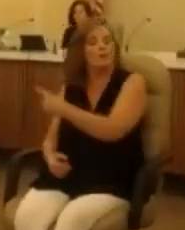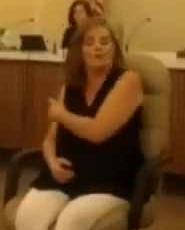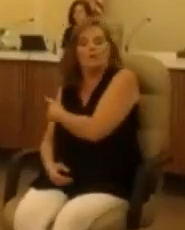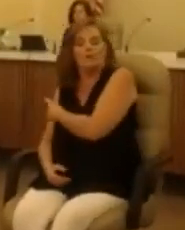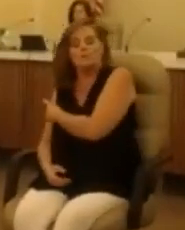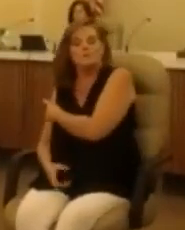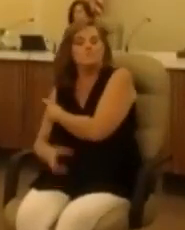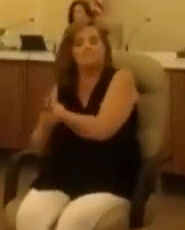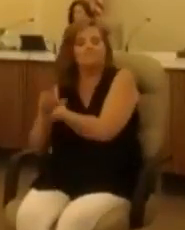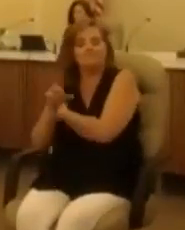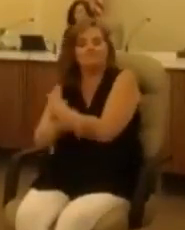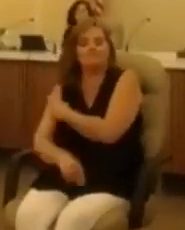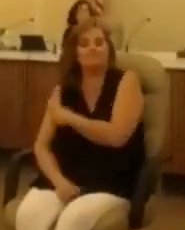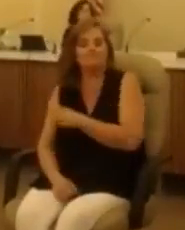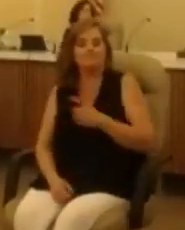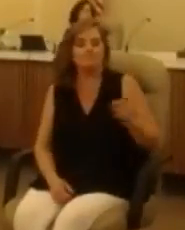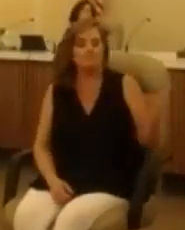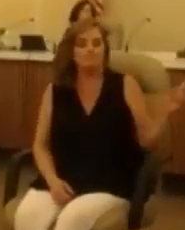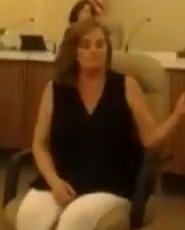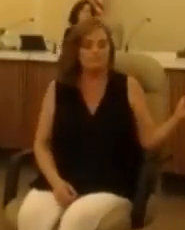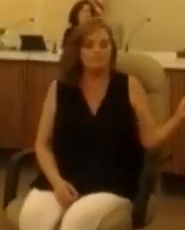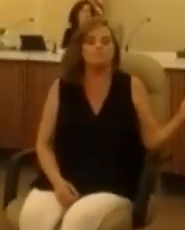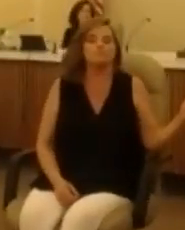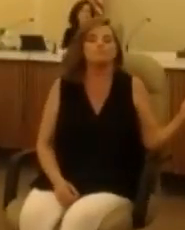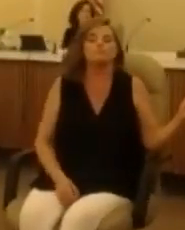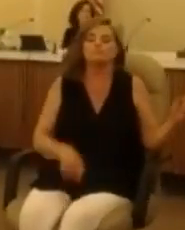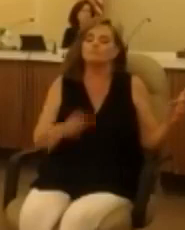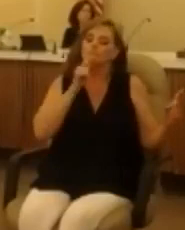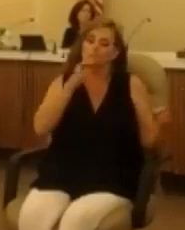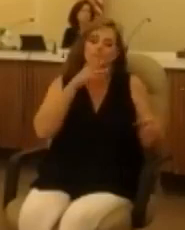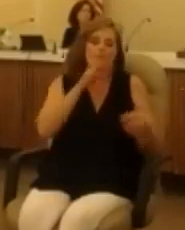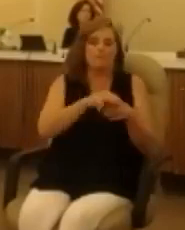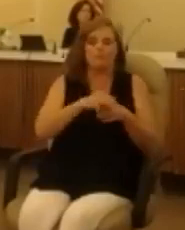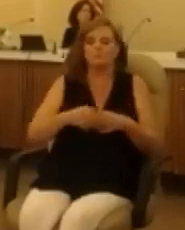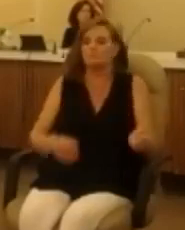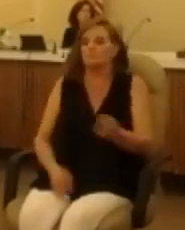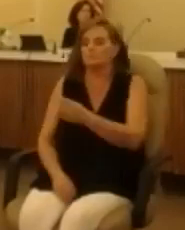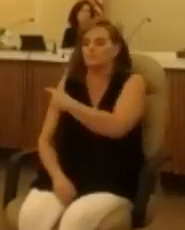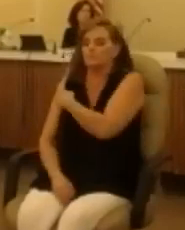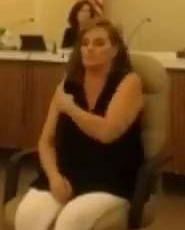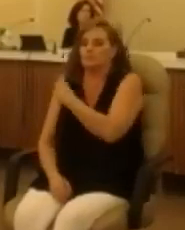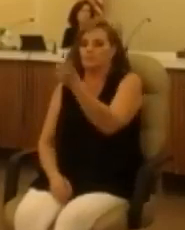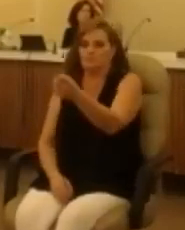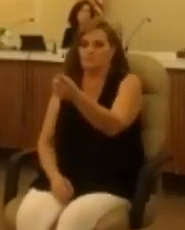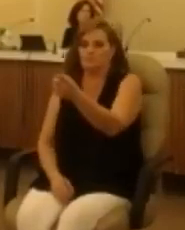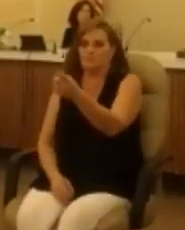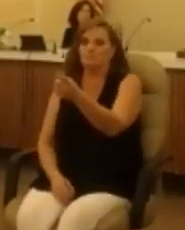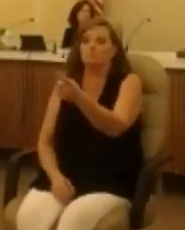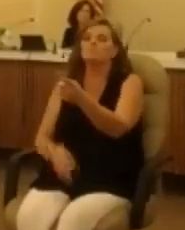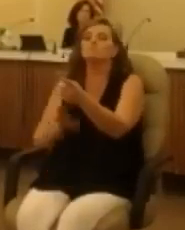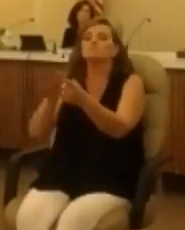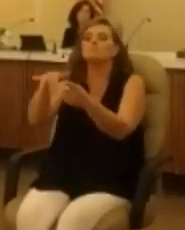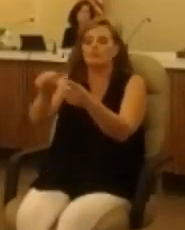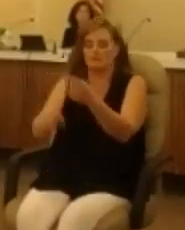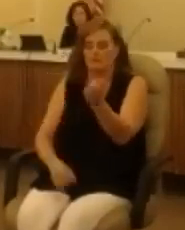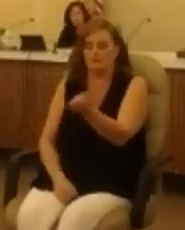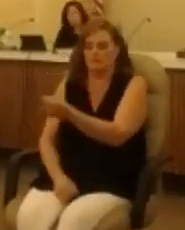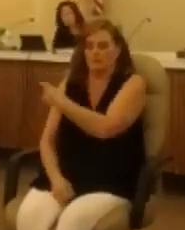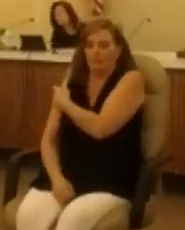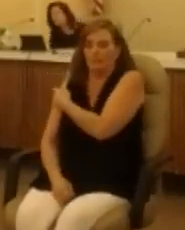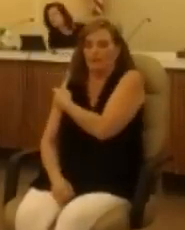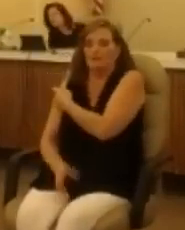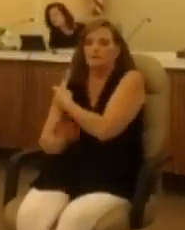Nay. Councilmember Stafford, Abstain. Councilmember Safranek, Aye. Councilmember